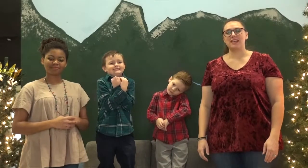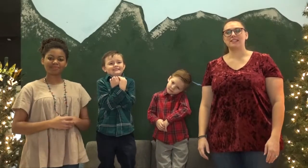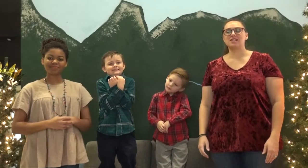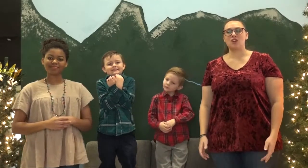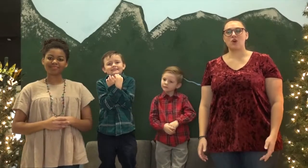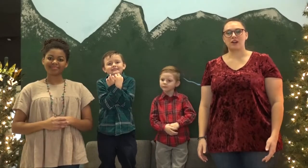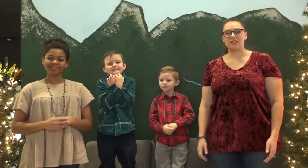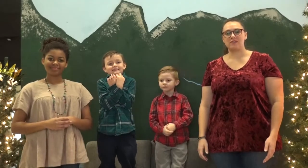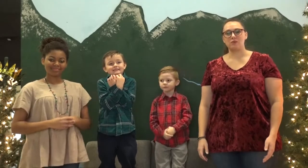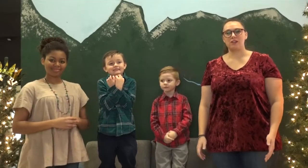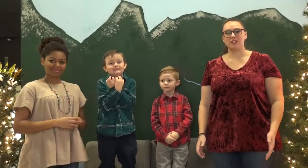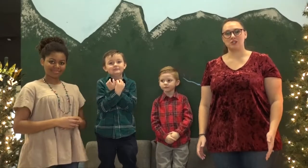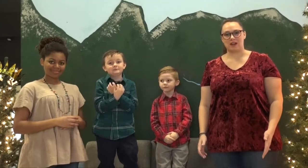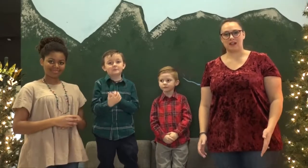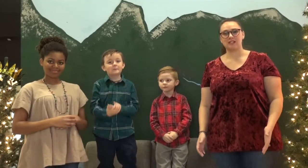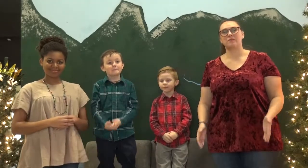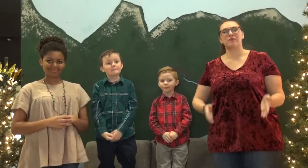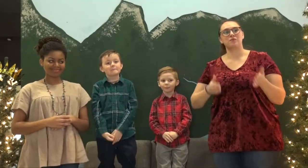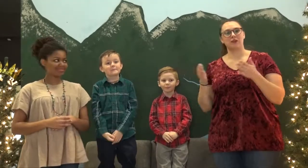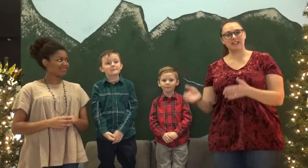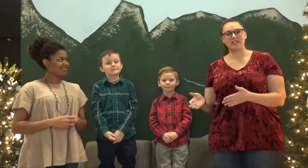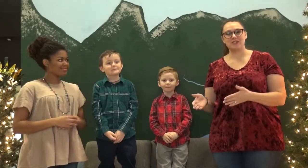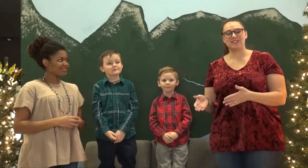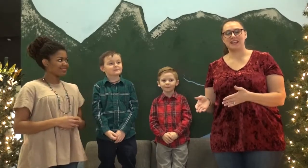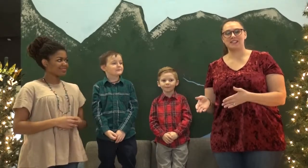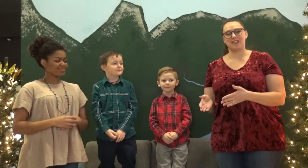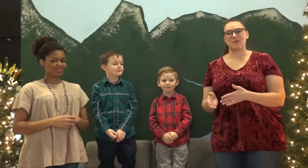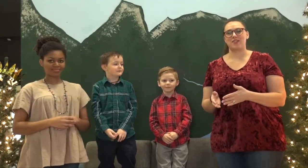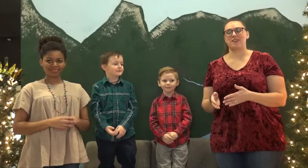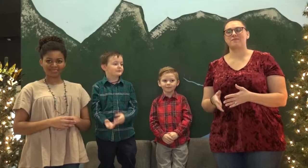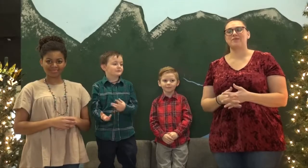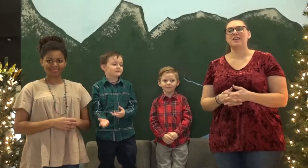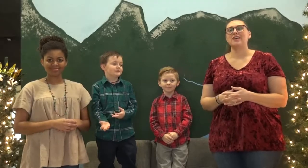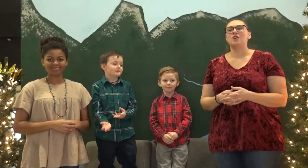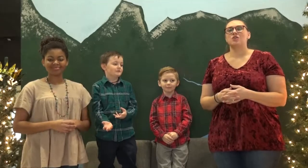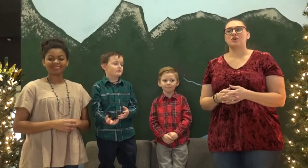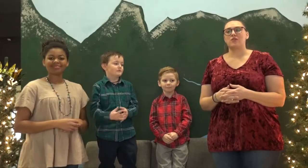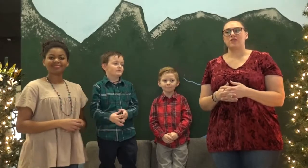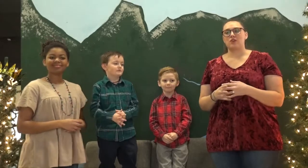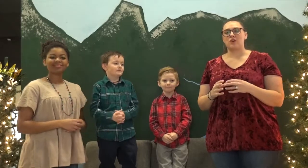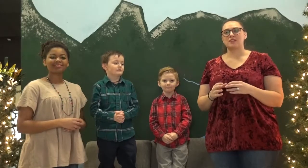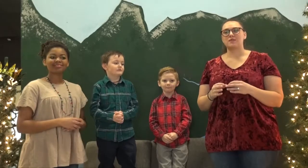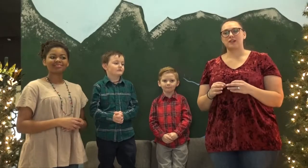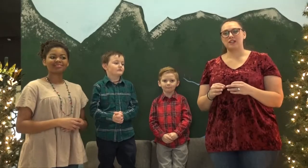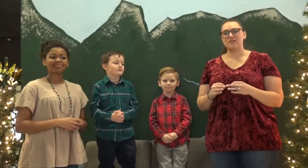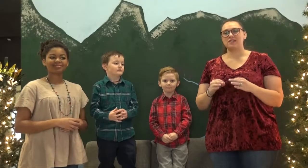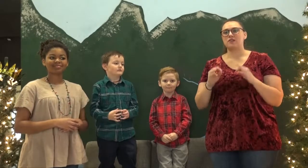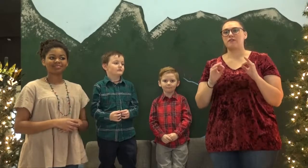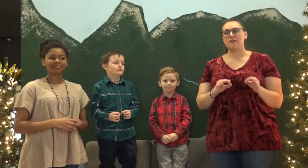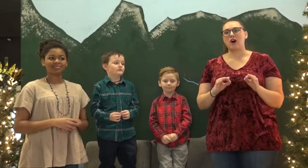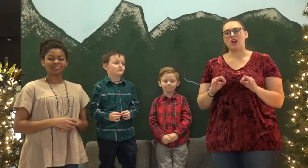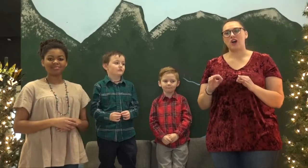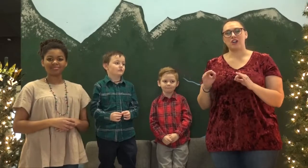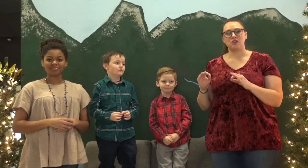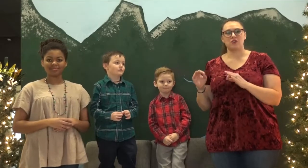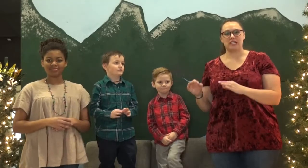gets to the chorus, if you want to join us, we're going to teach you the signs that go with it. So the chorus that we're going to use is fall on your